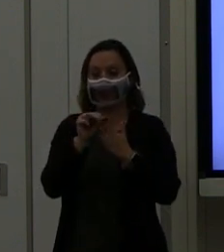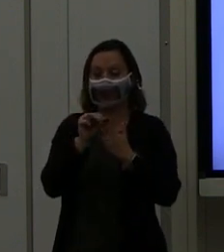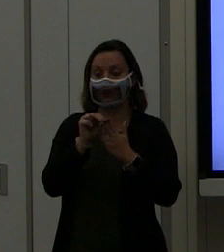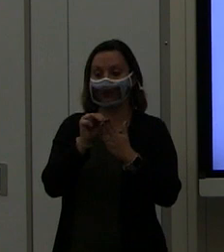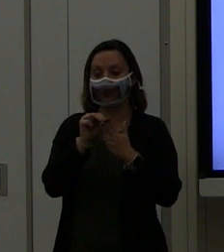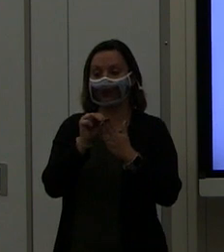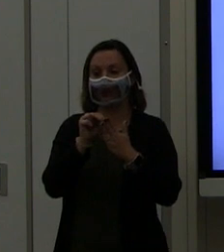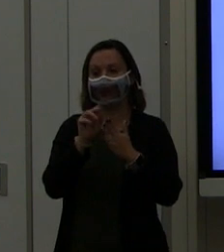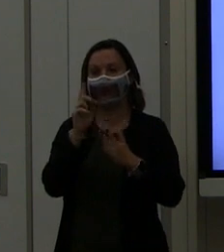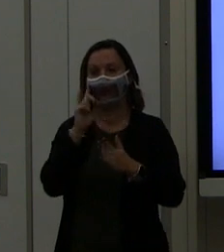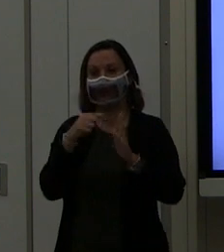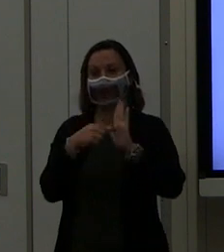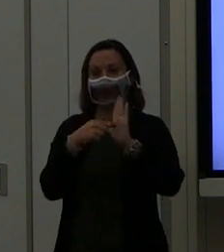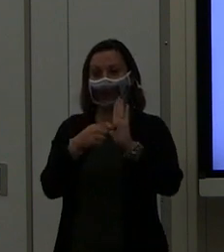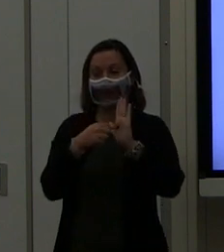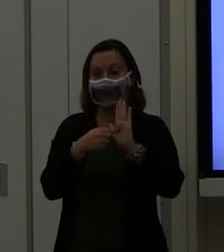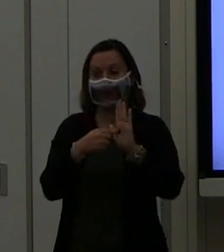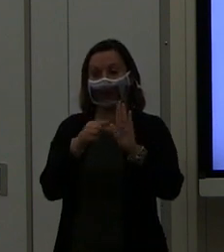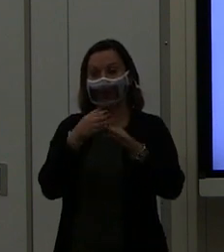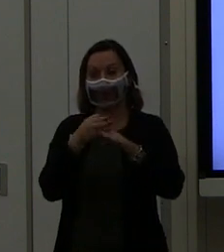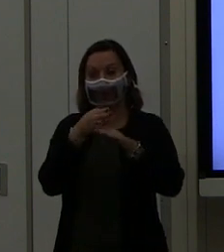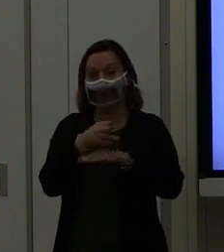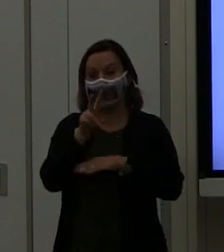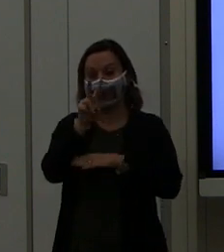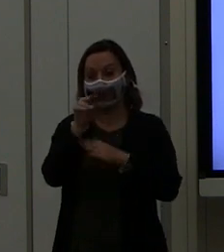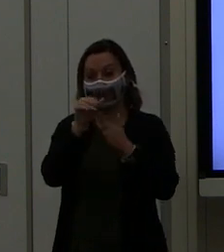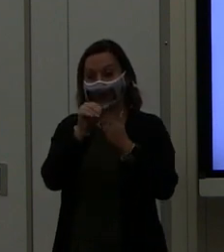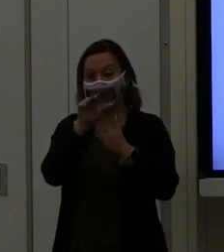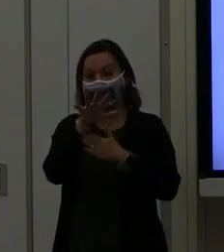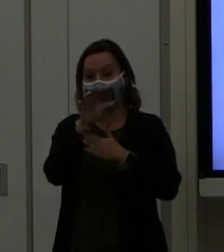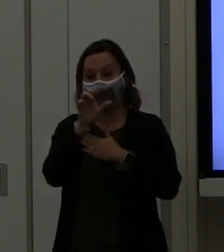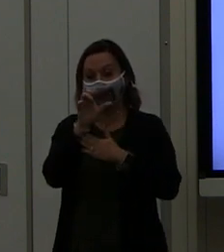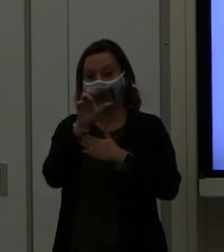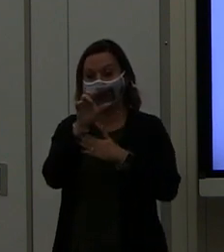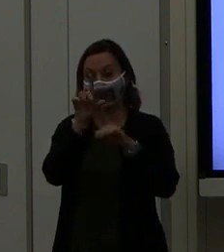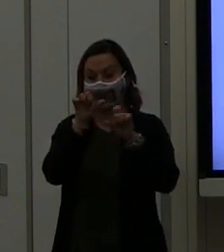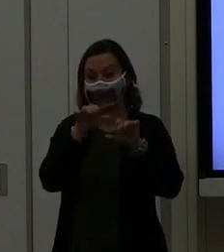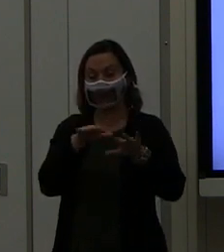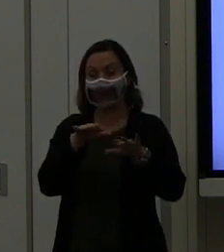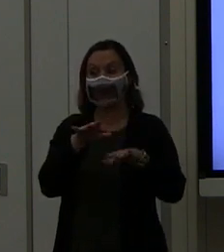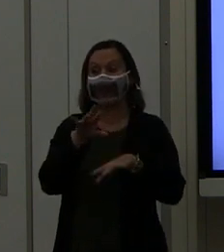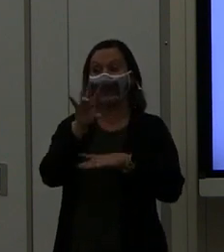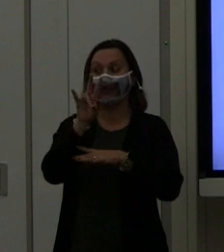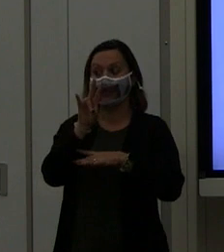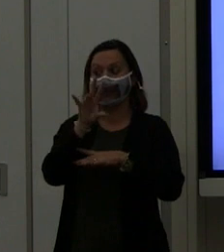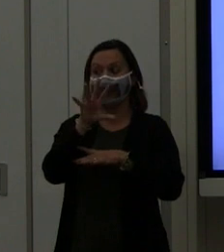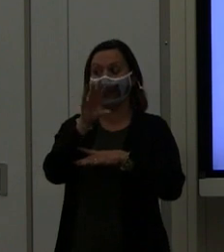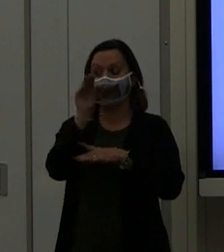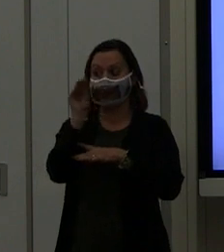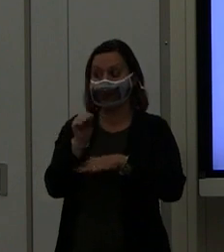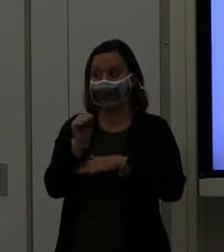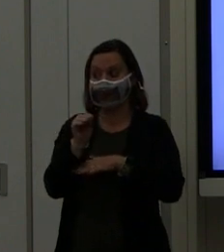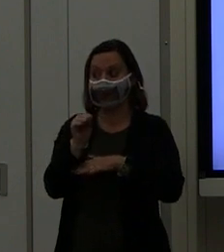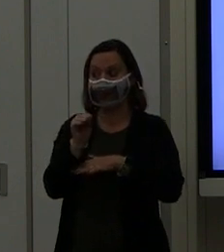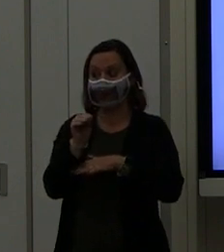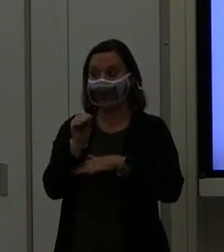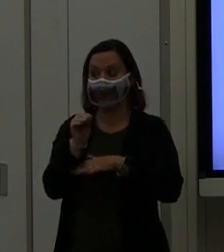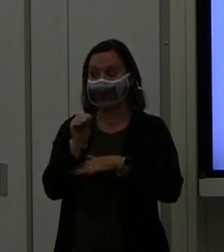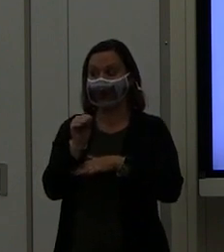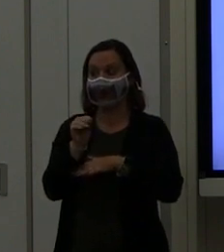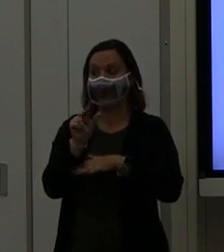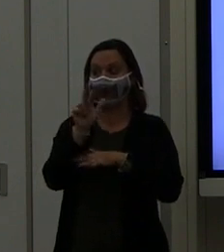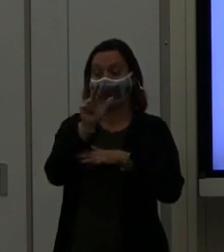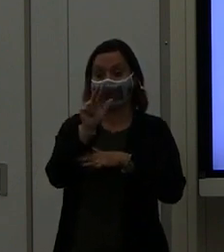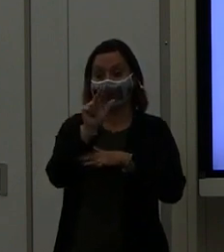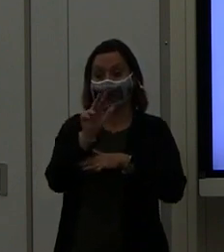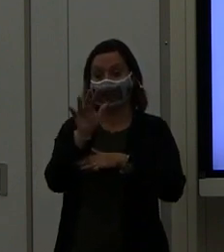over 2,500 exams, and 79% of students had a score of 3 or higher, which typically